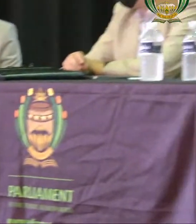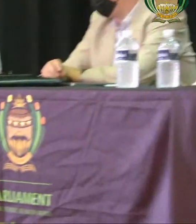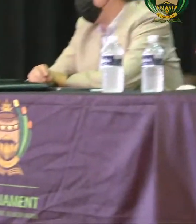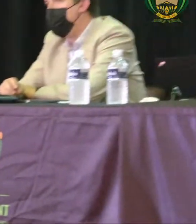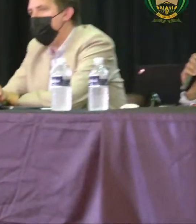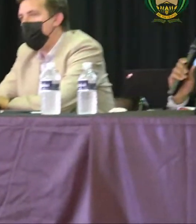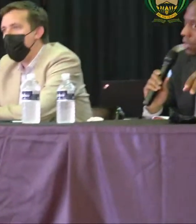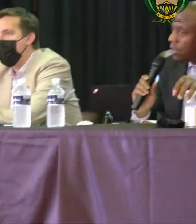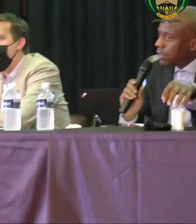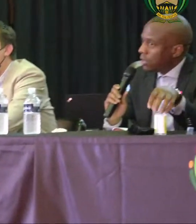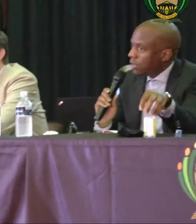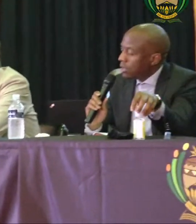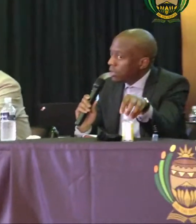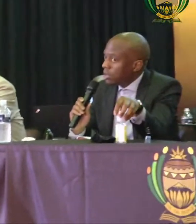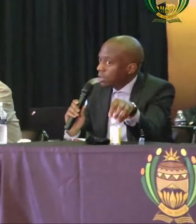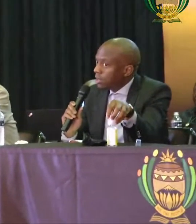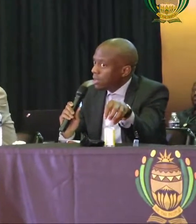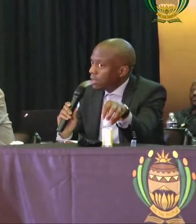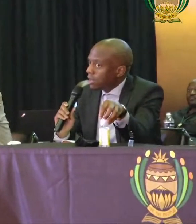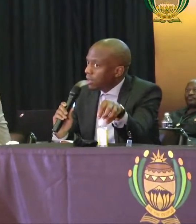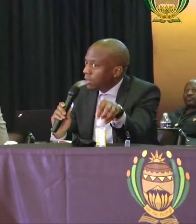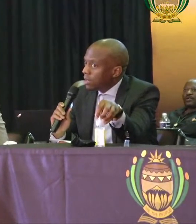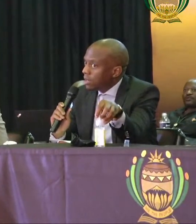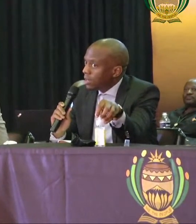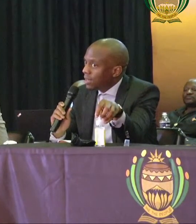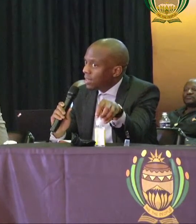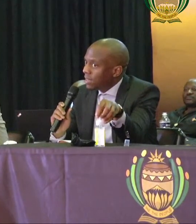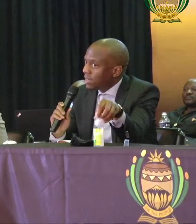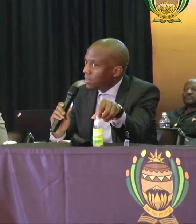ik net die hand op as ek reg verstaan het.